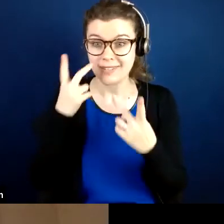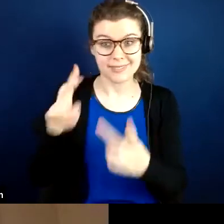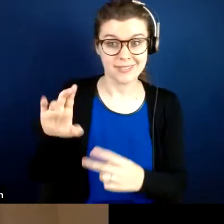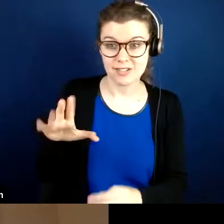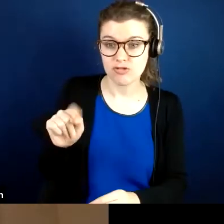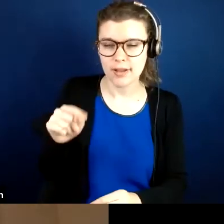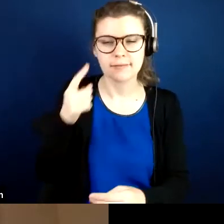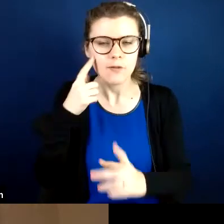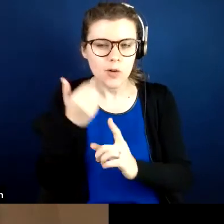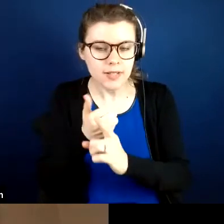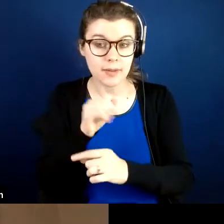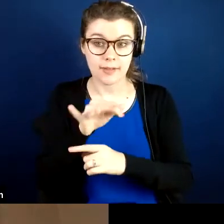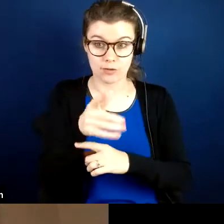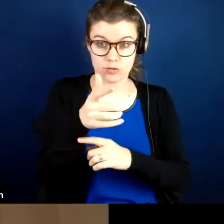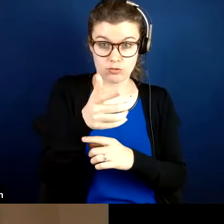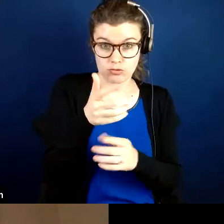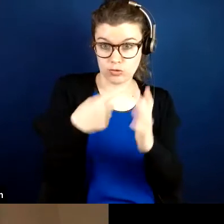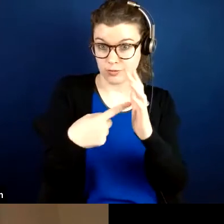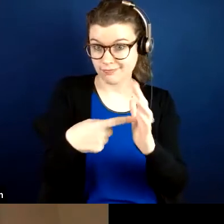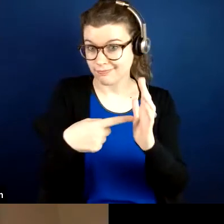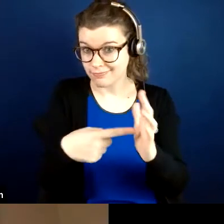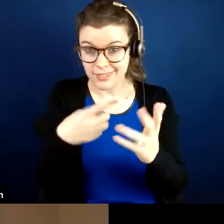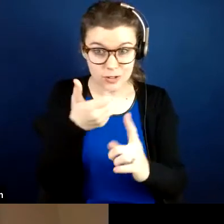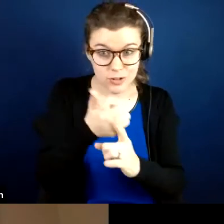a screen reader, you can do that by pressing